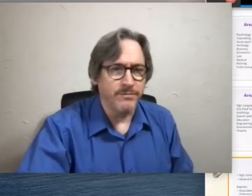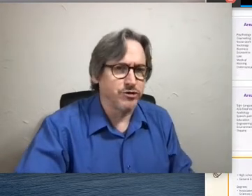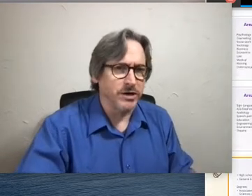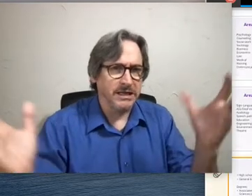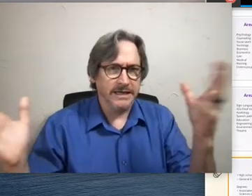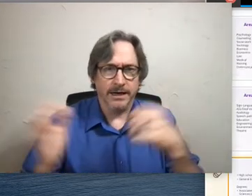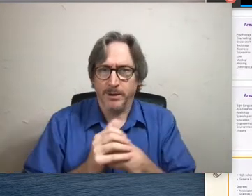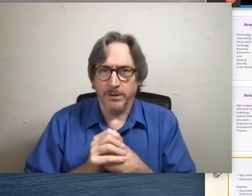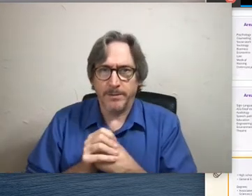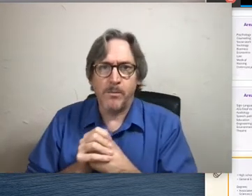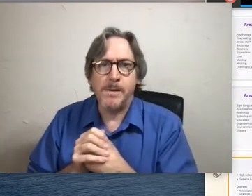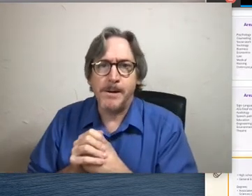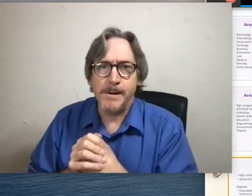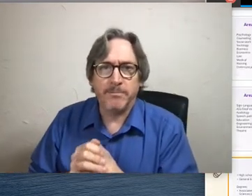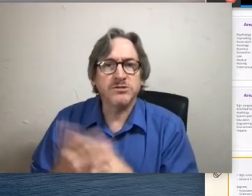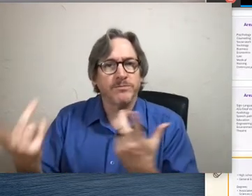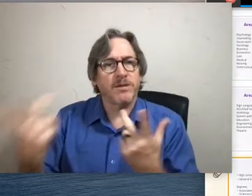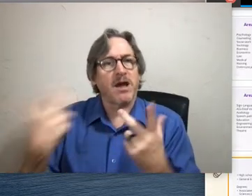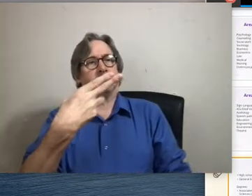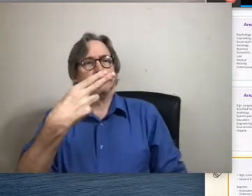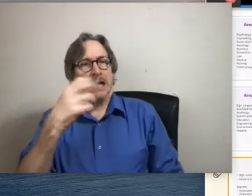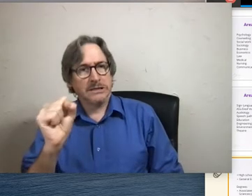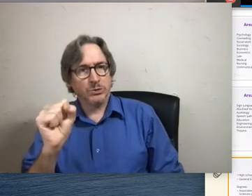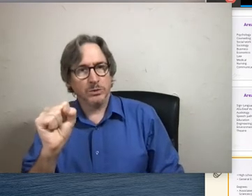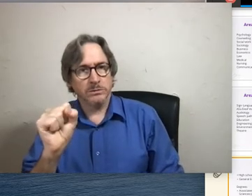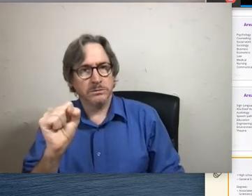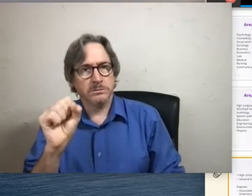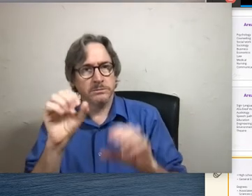I tried to clean it up a little bit.